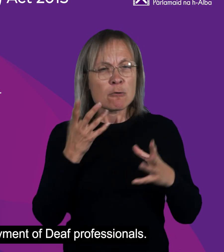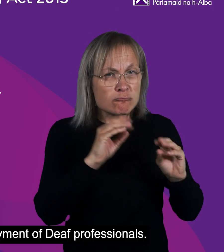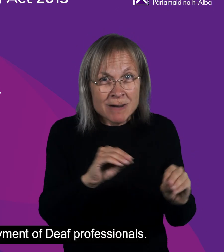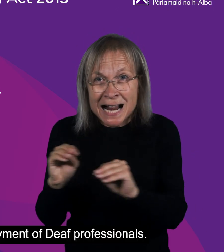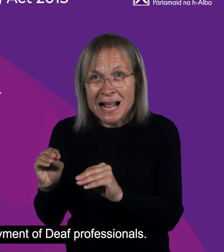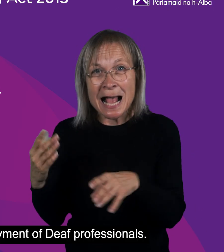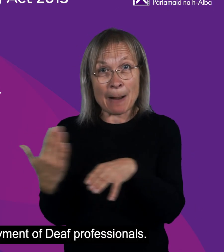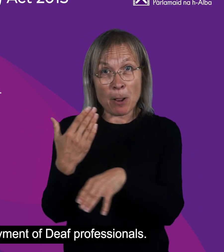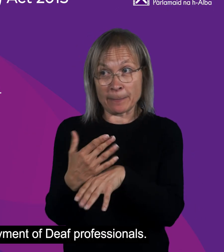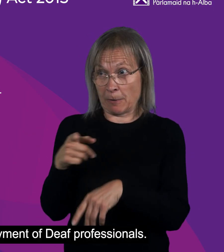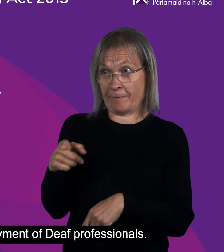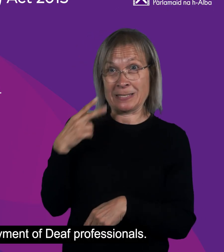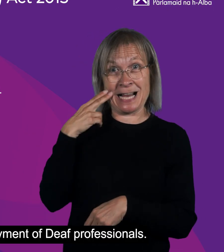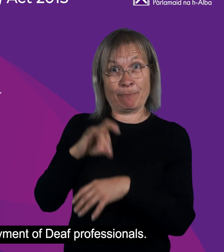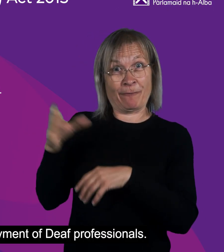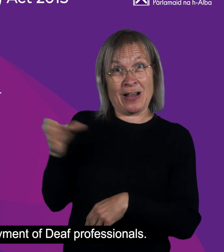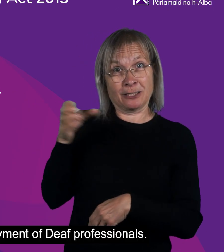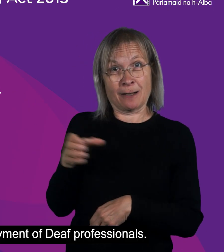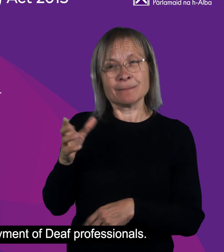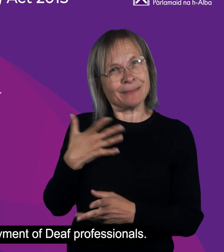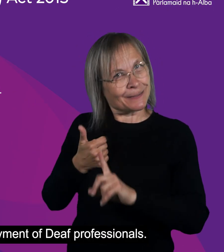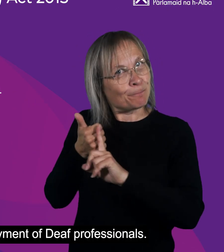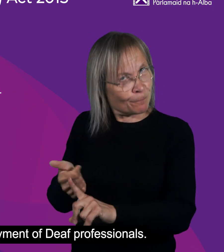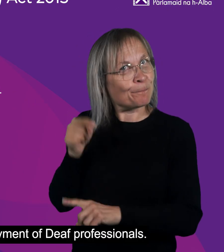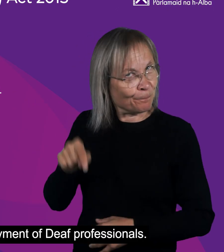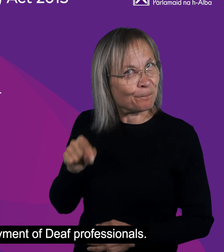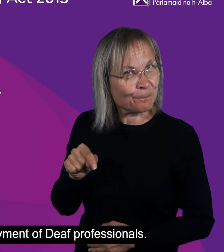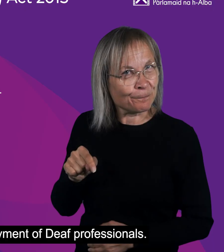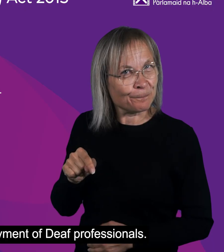supporting training and employment of deaf professionals,